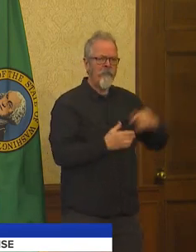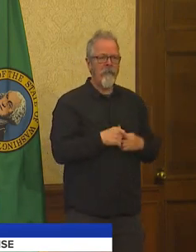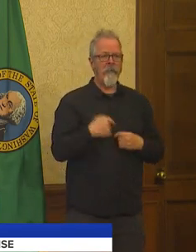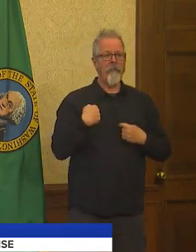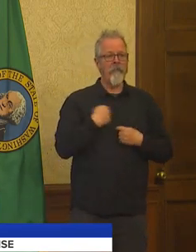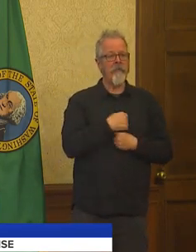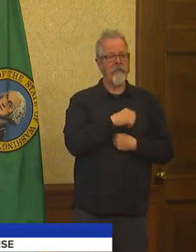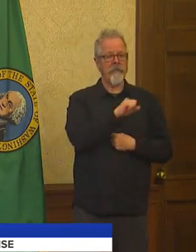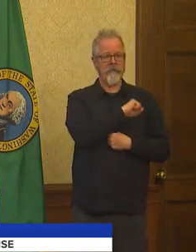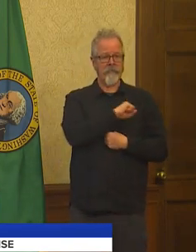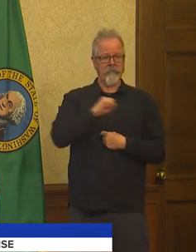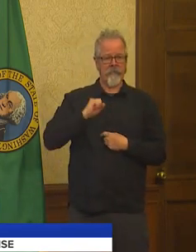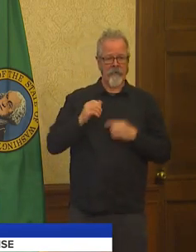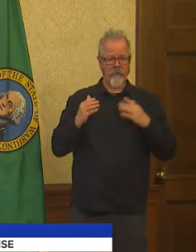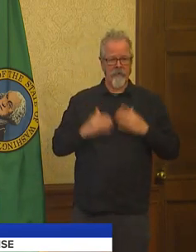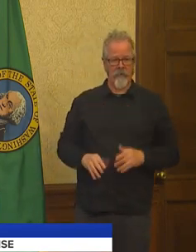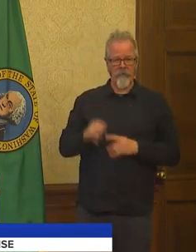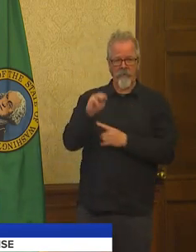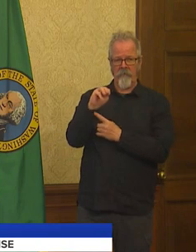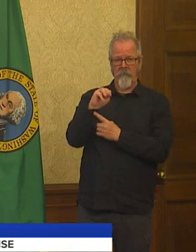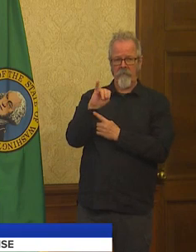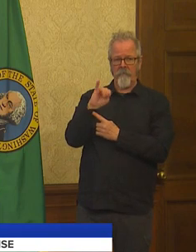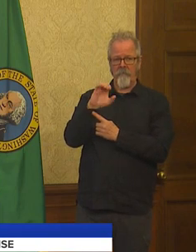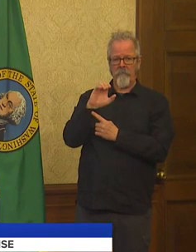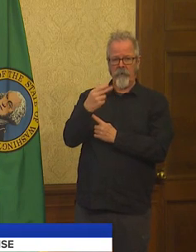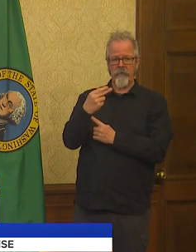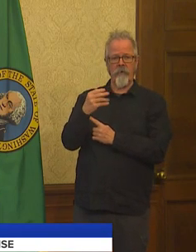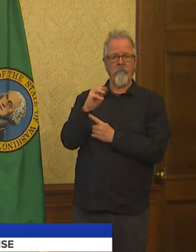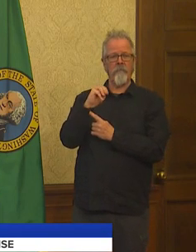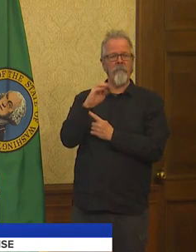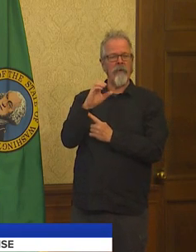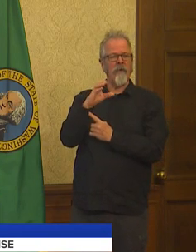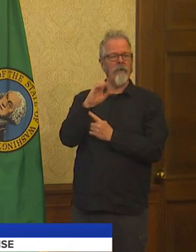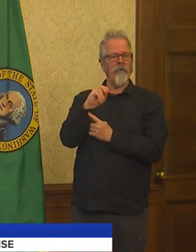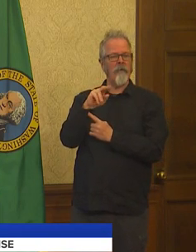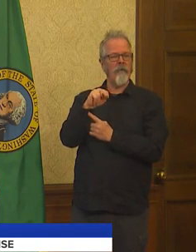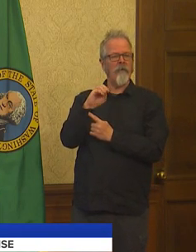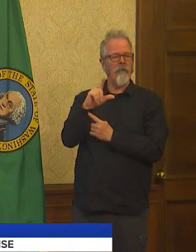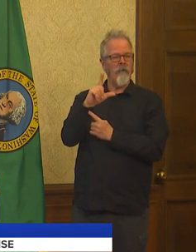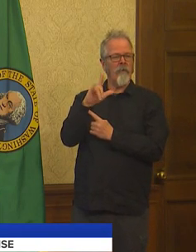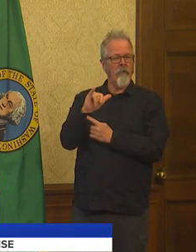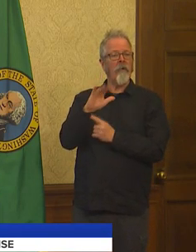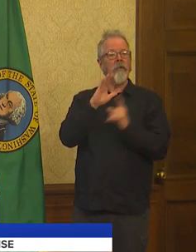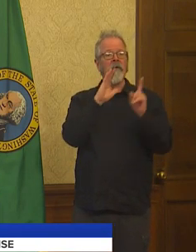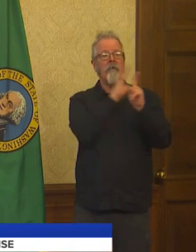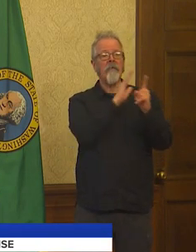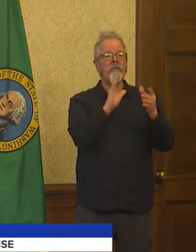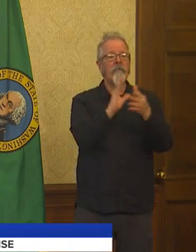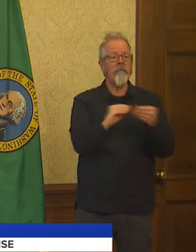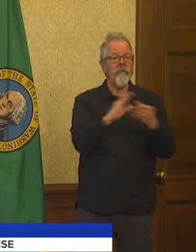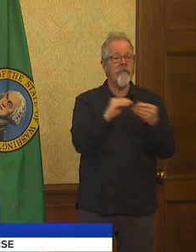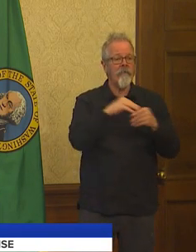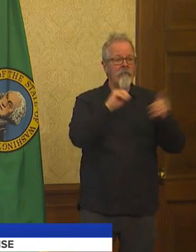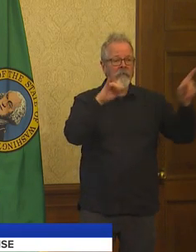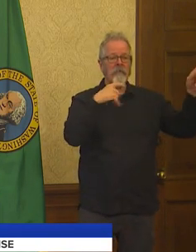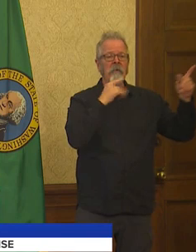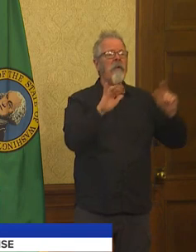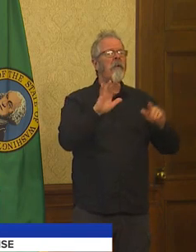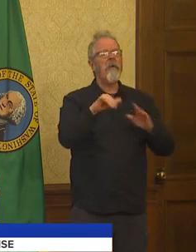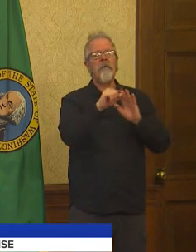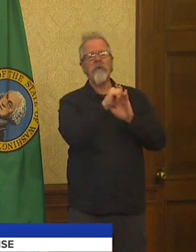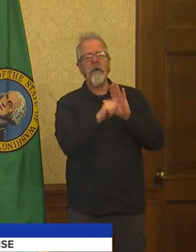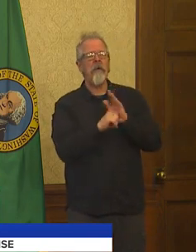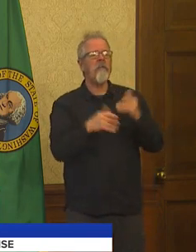to go bankrupt. That is the most wrong-headed, ludicrous idea I've heard for a long, long time. So